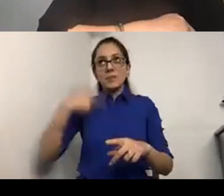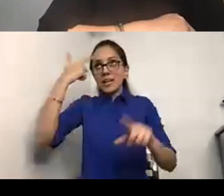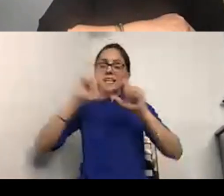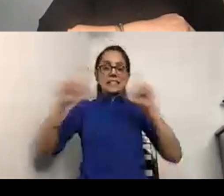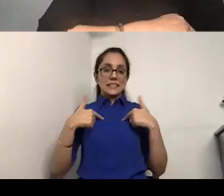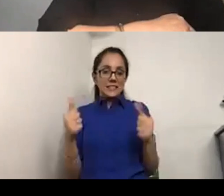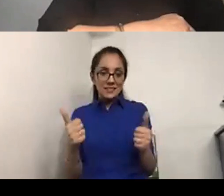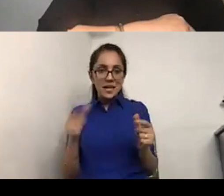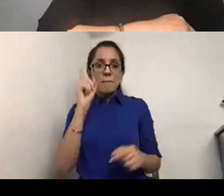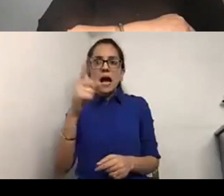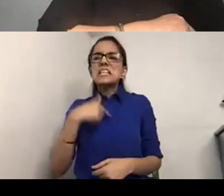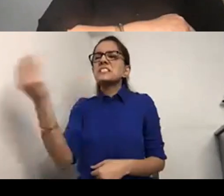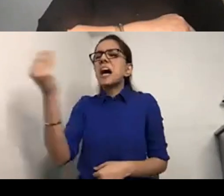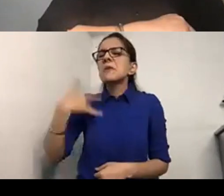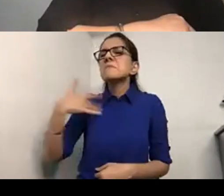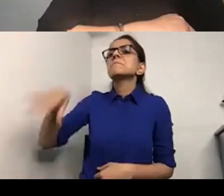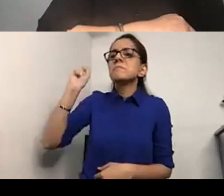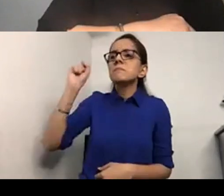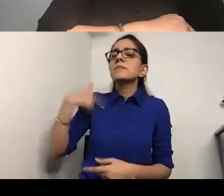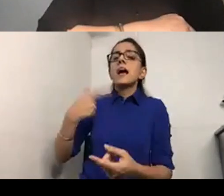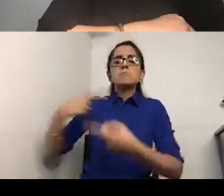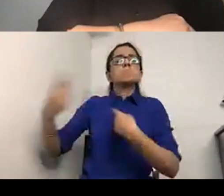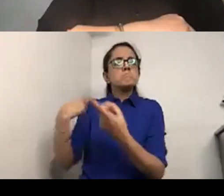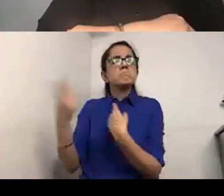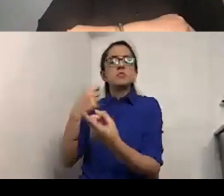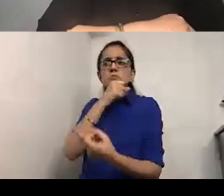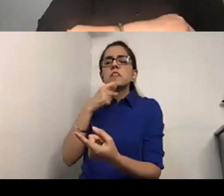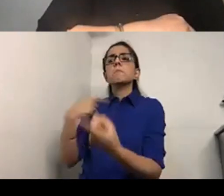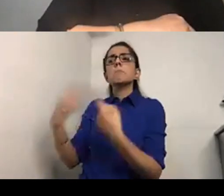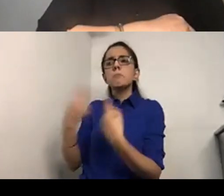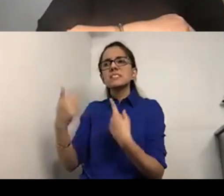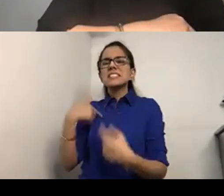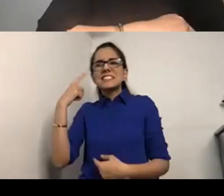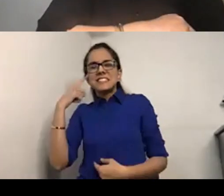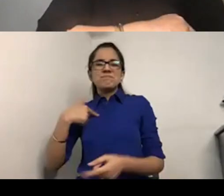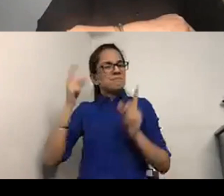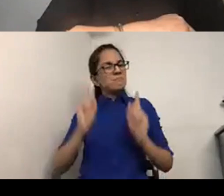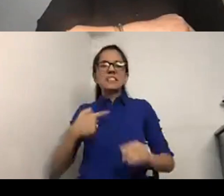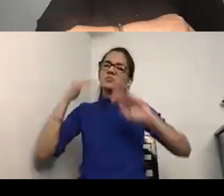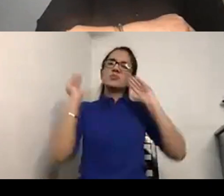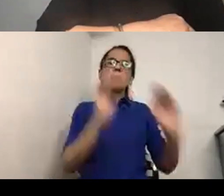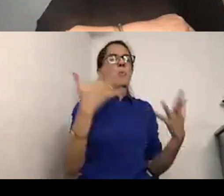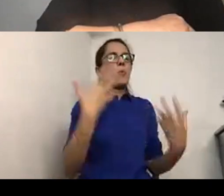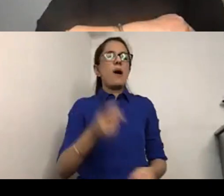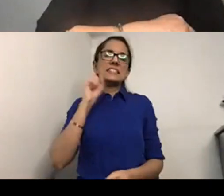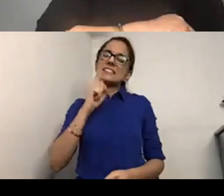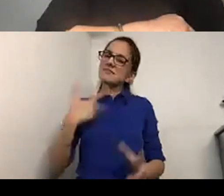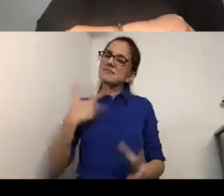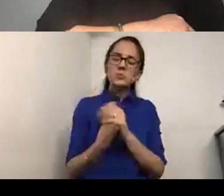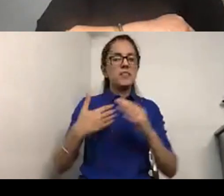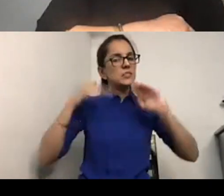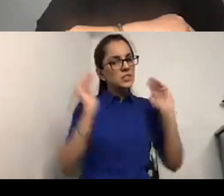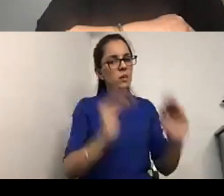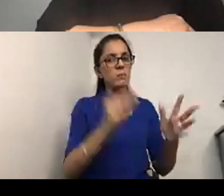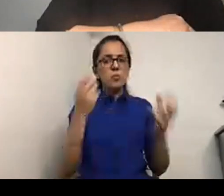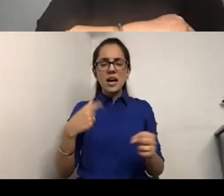I didn't understand much. And then both of us started talking, and we said, we must do something together. It was